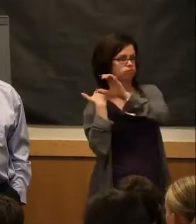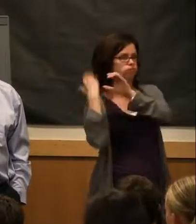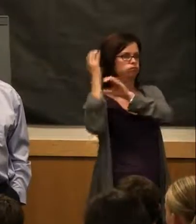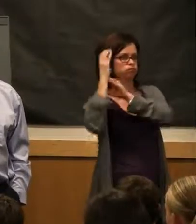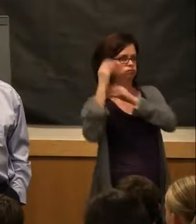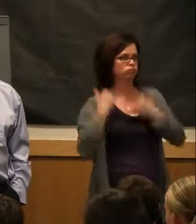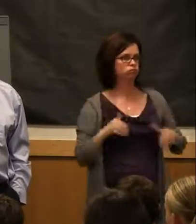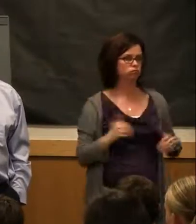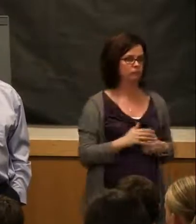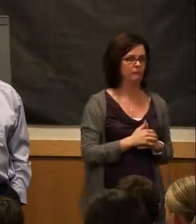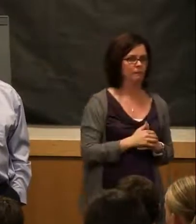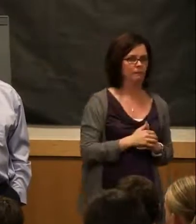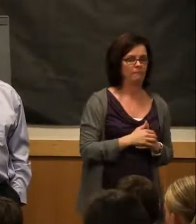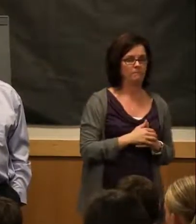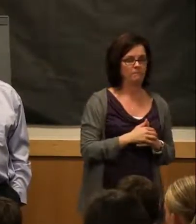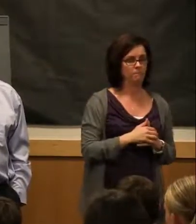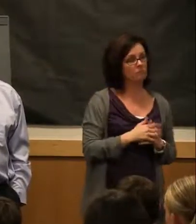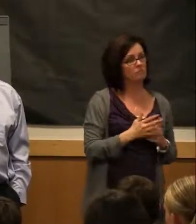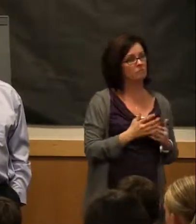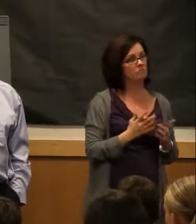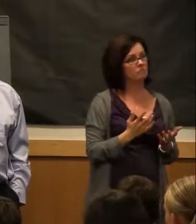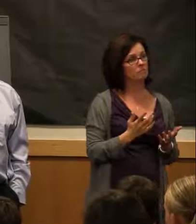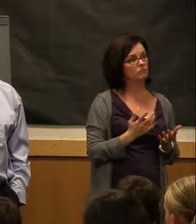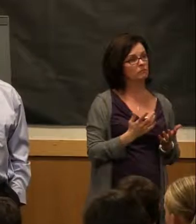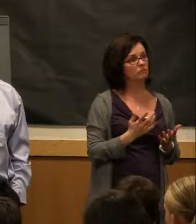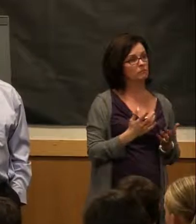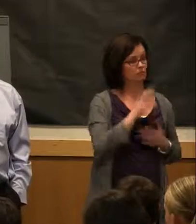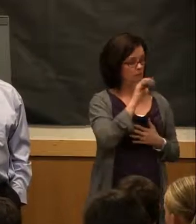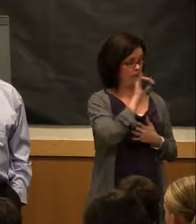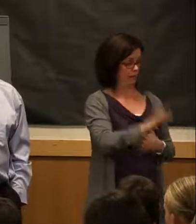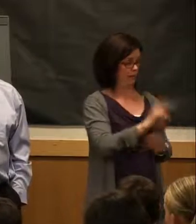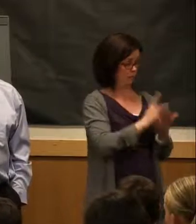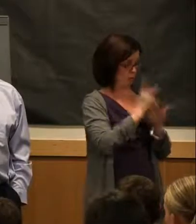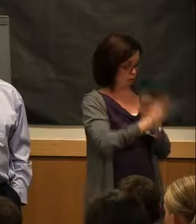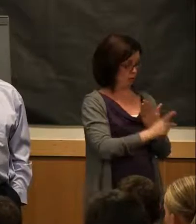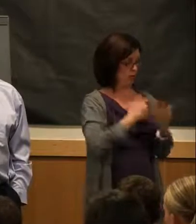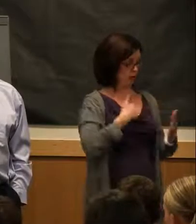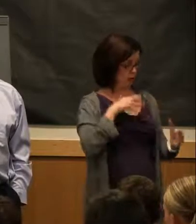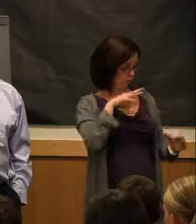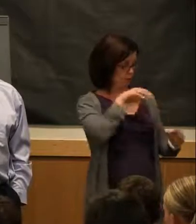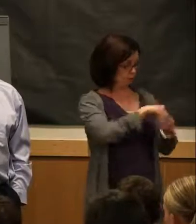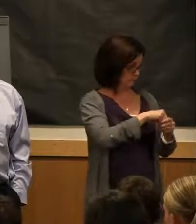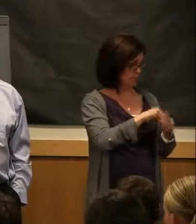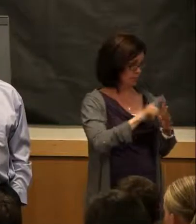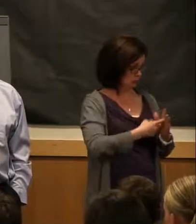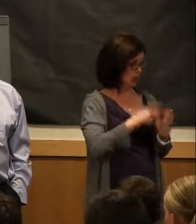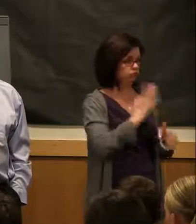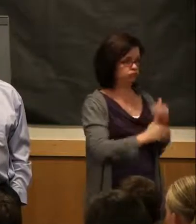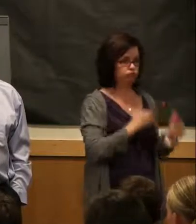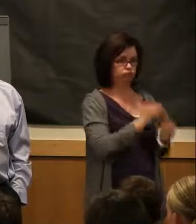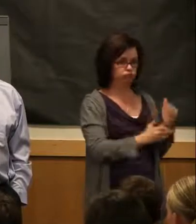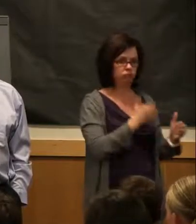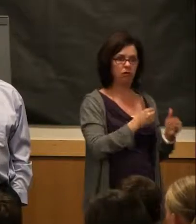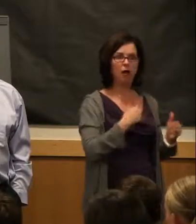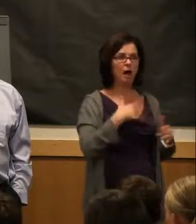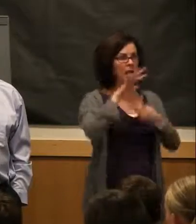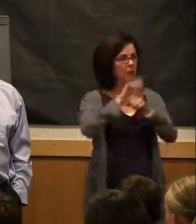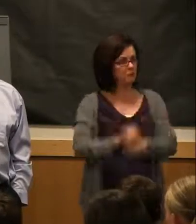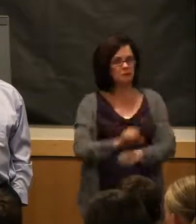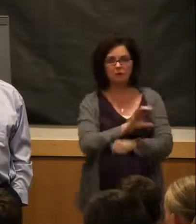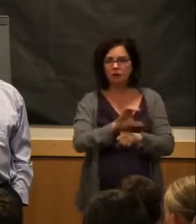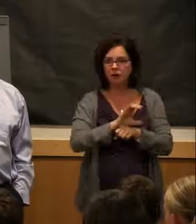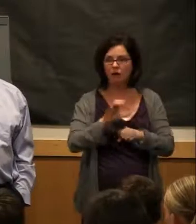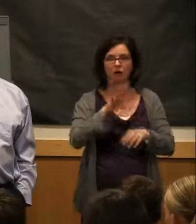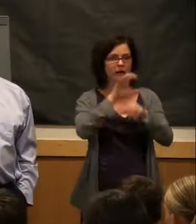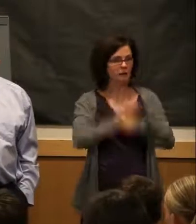then. But you know, once my program really started going, I got used to